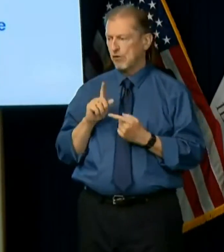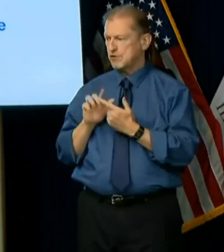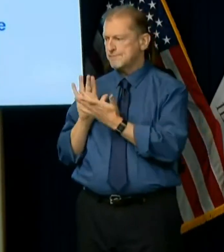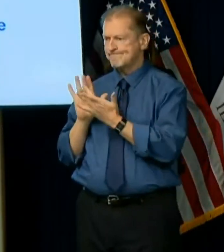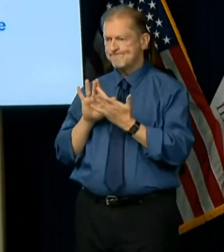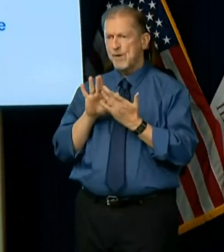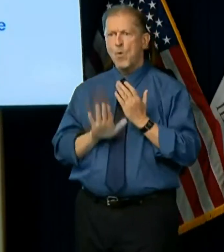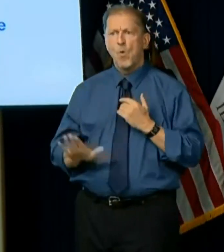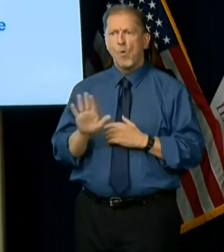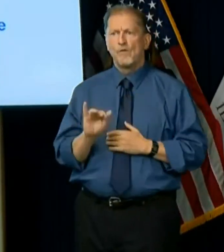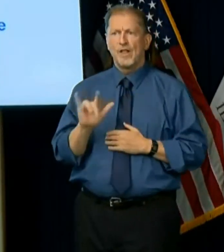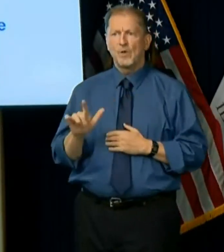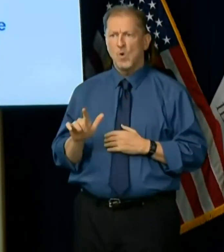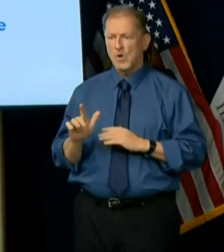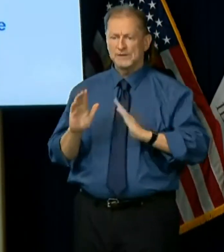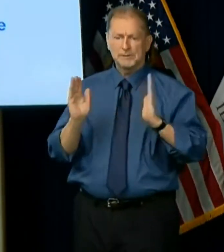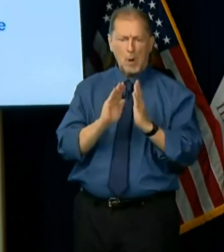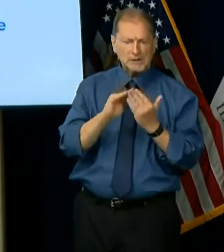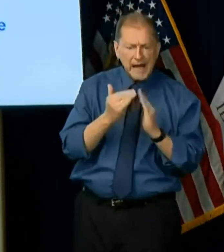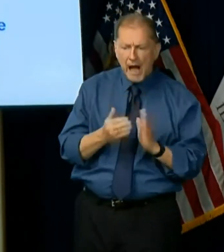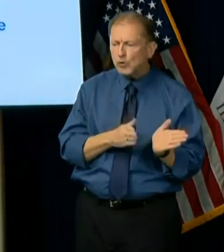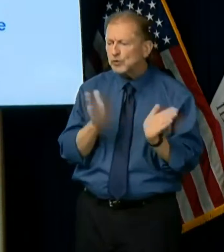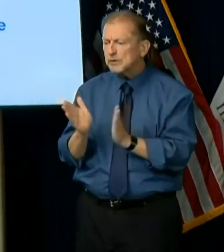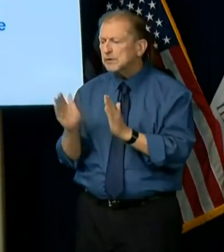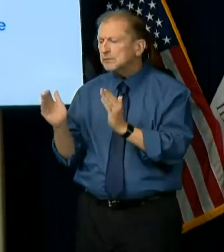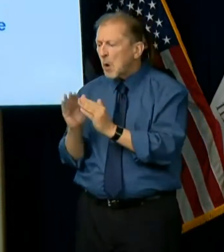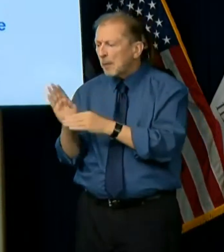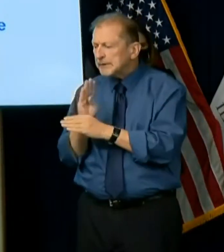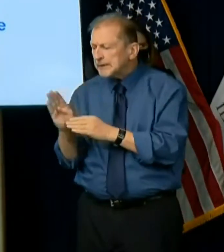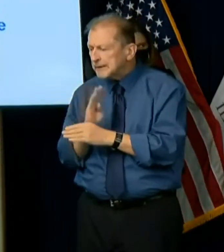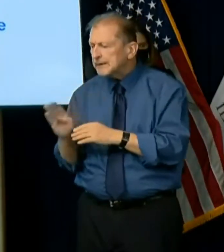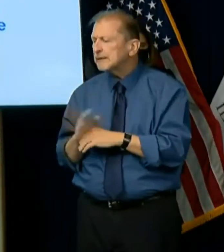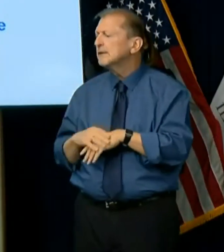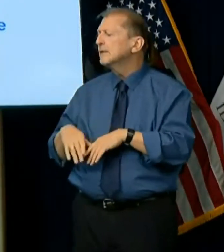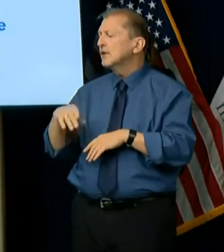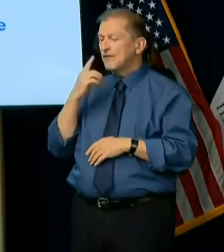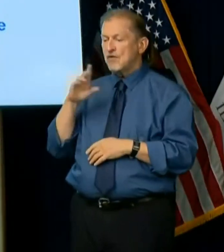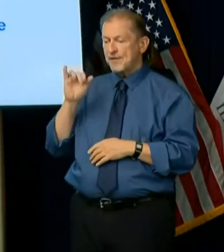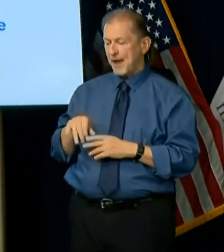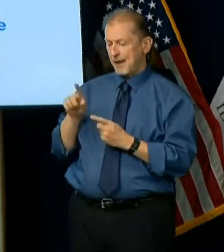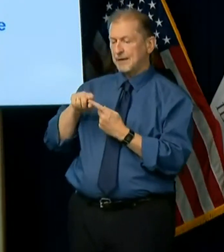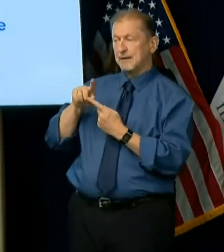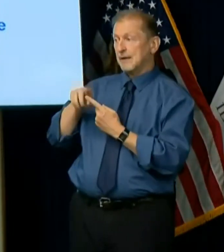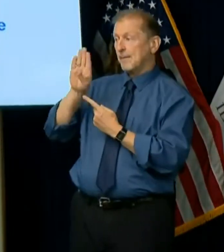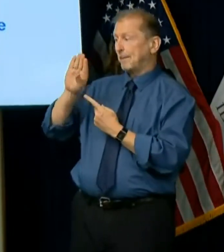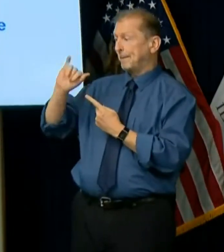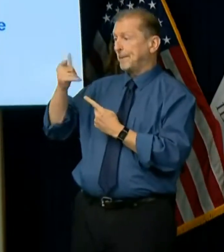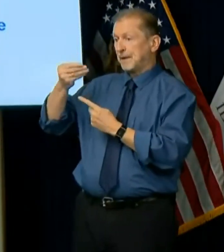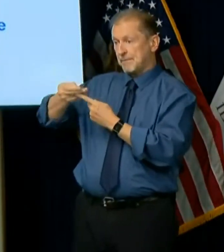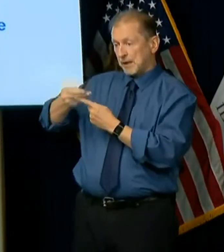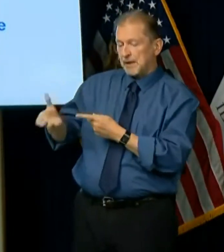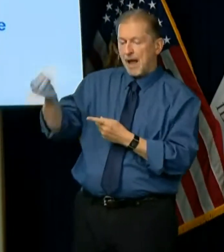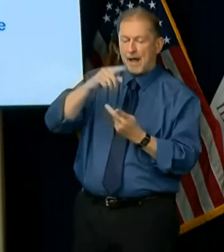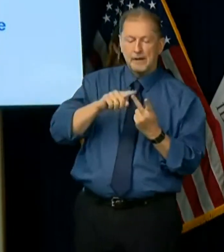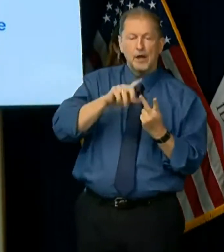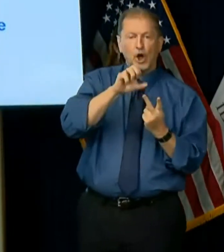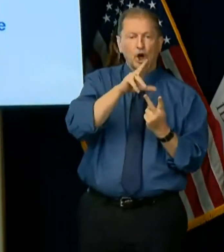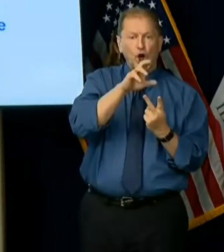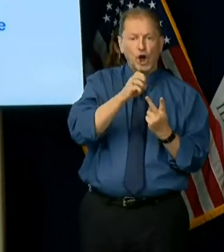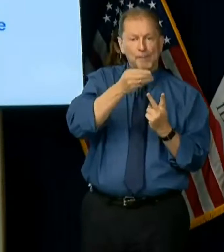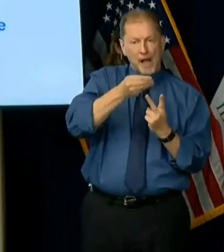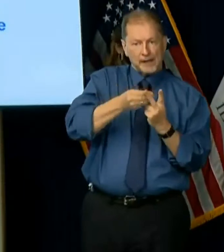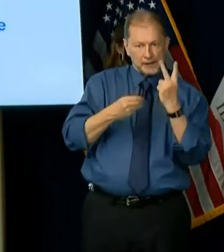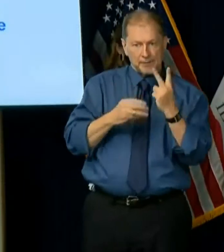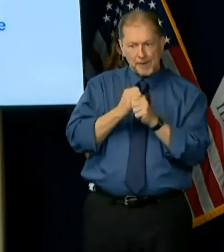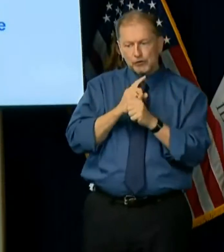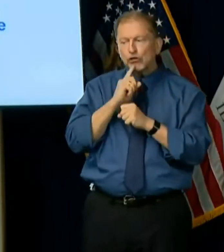entire state and engages those eligible for big and local cure with the tools they need to apply. To ensure no one is